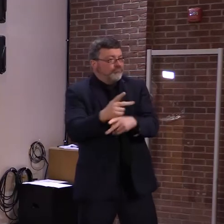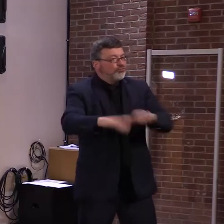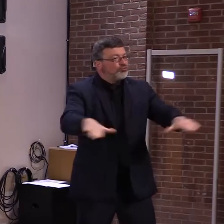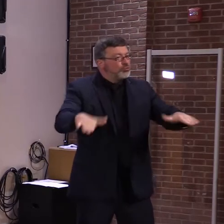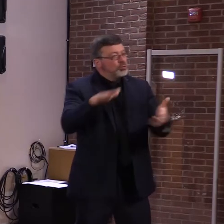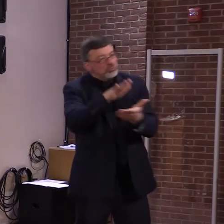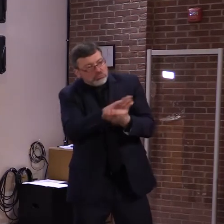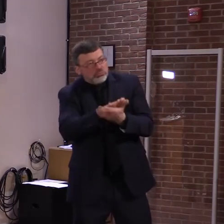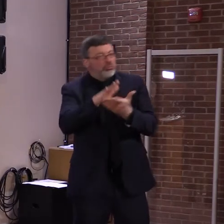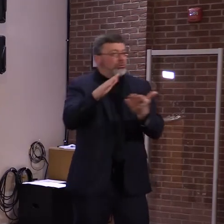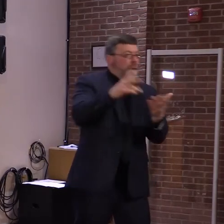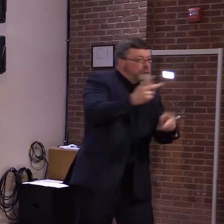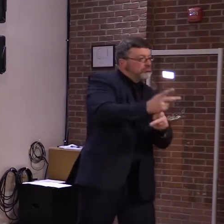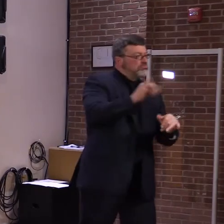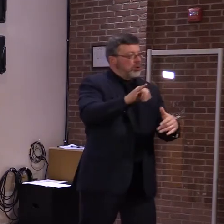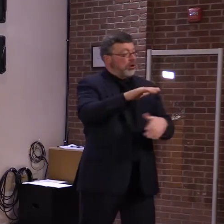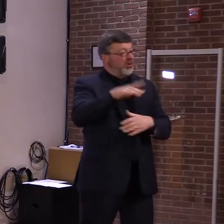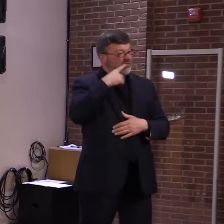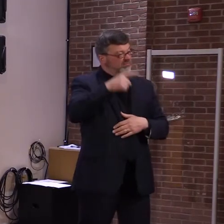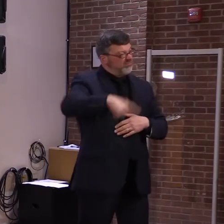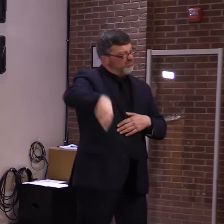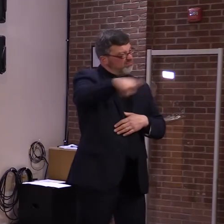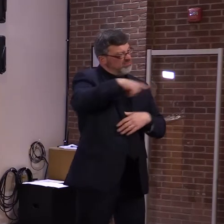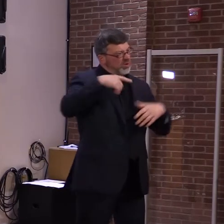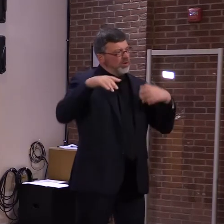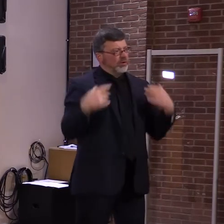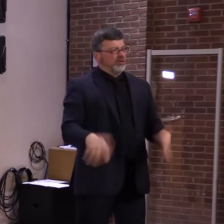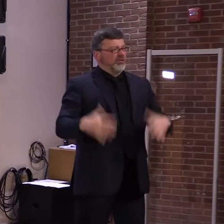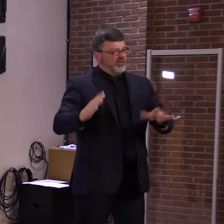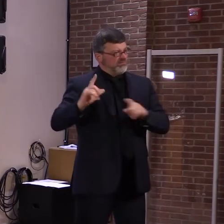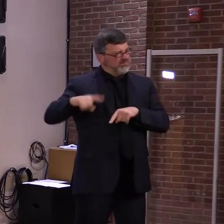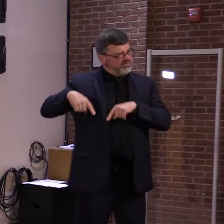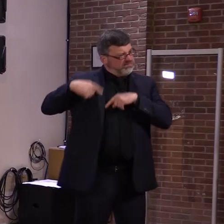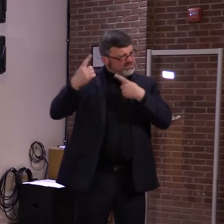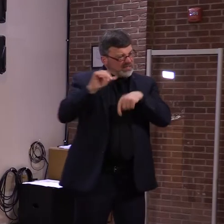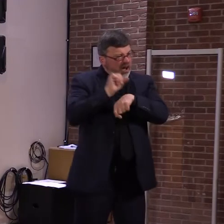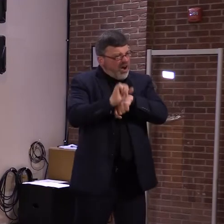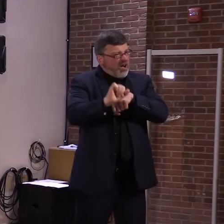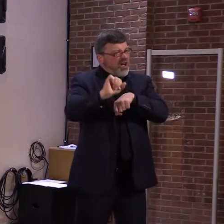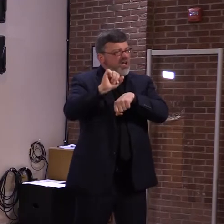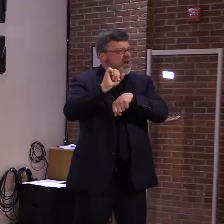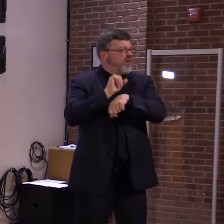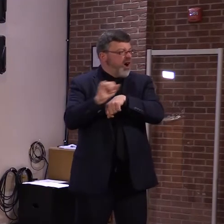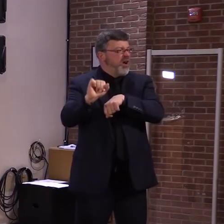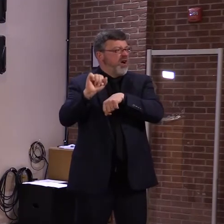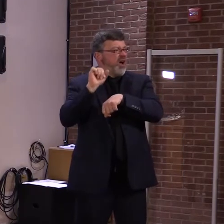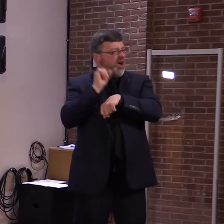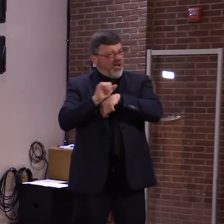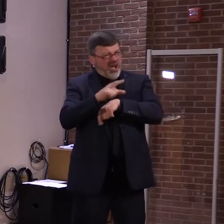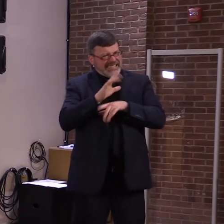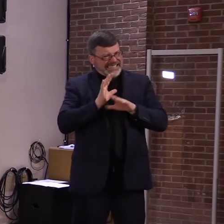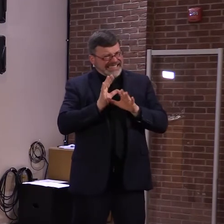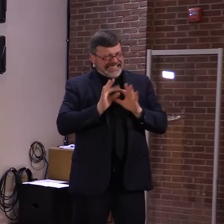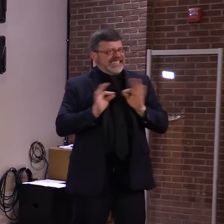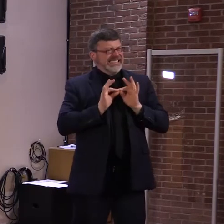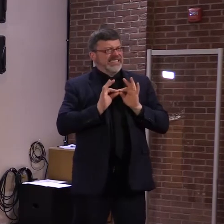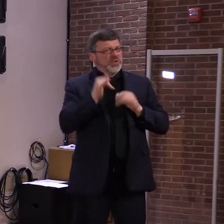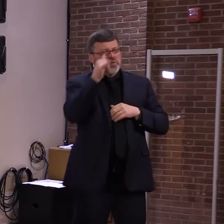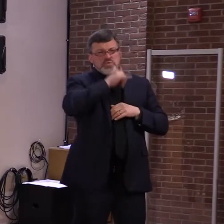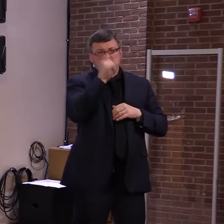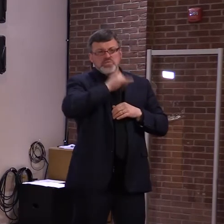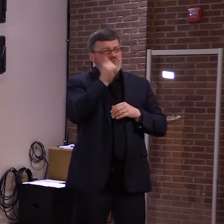is because of your dedication that essential workers, parents, and caregivers were able to continue